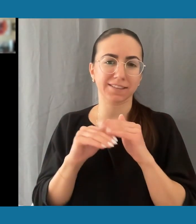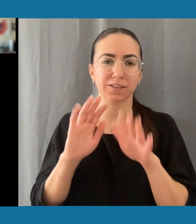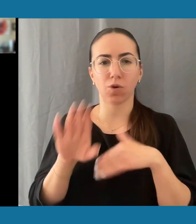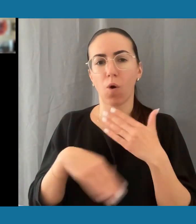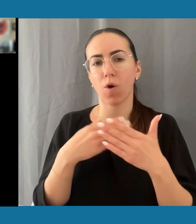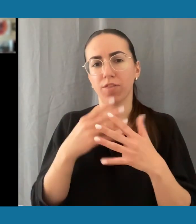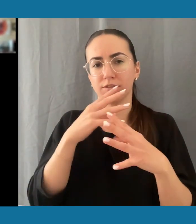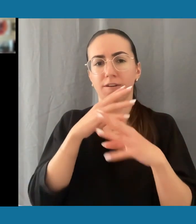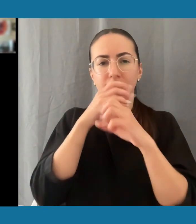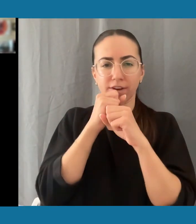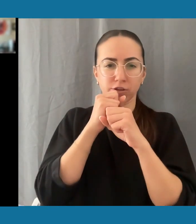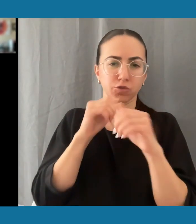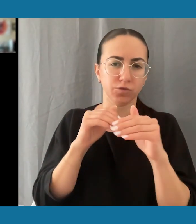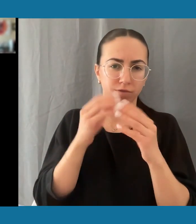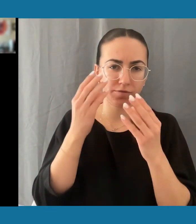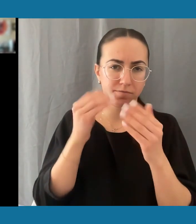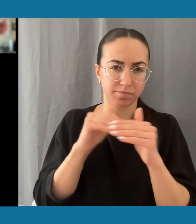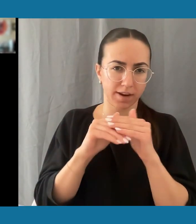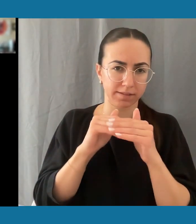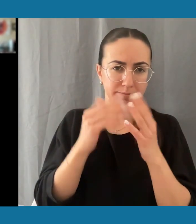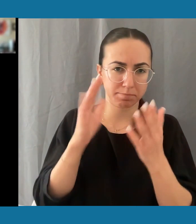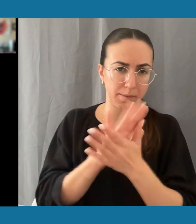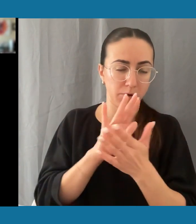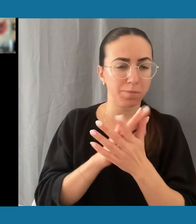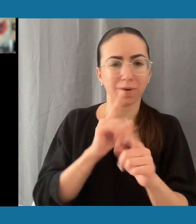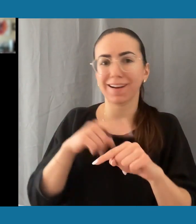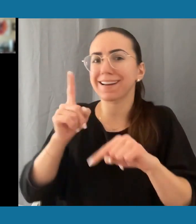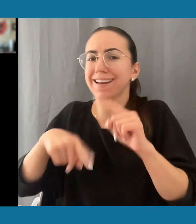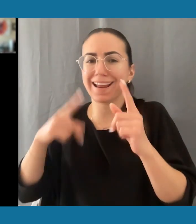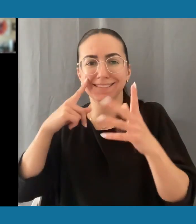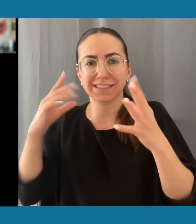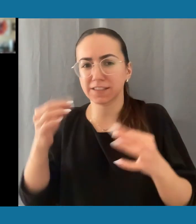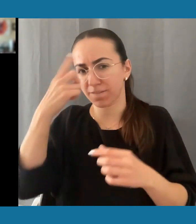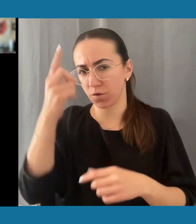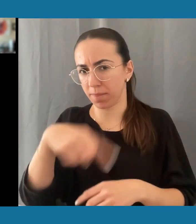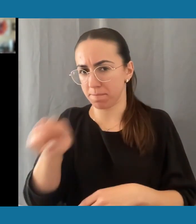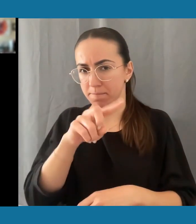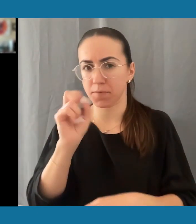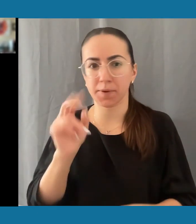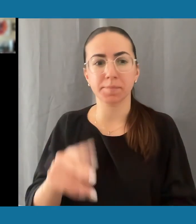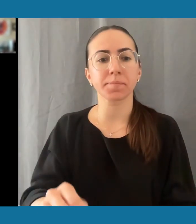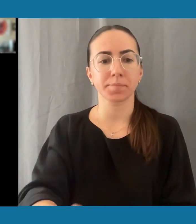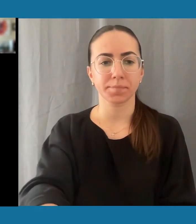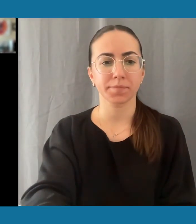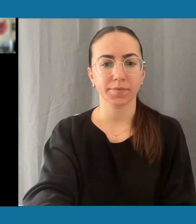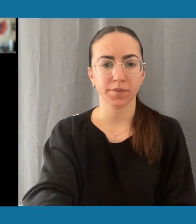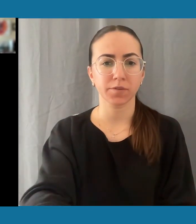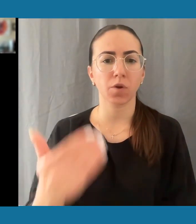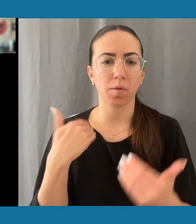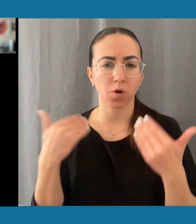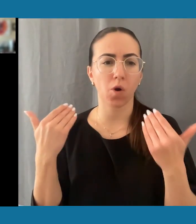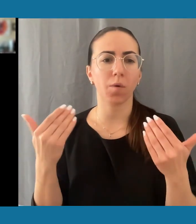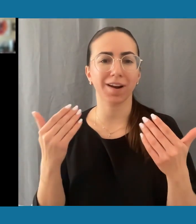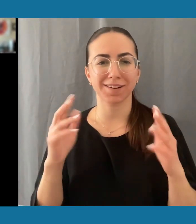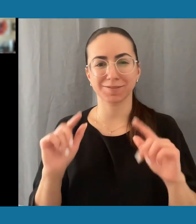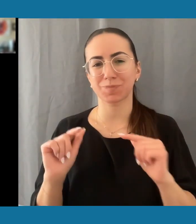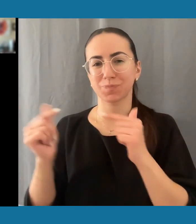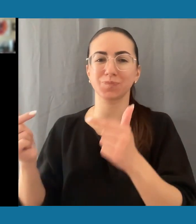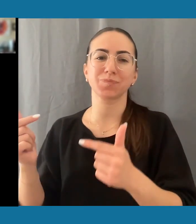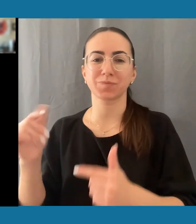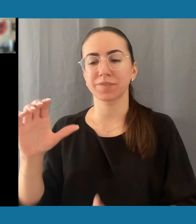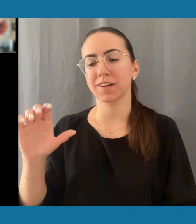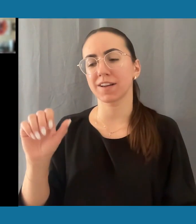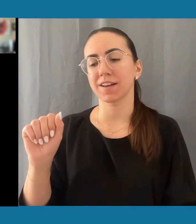confidential records, but not able to make decisions on behalf of that student. So I am going to toss it over